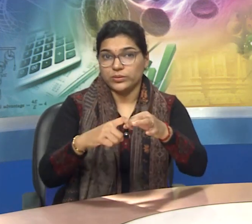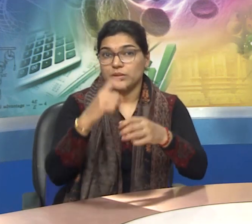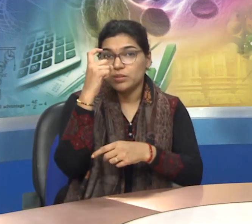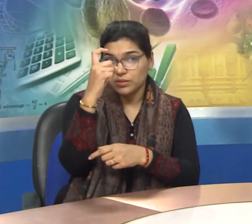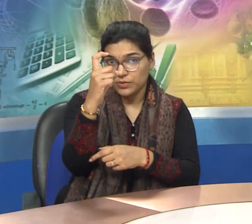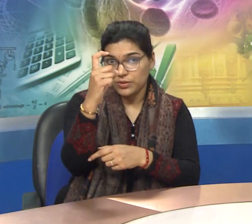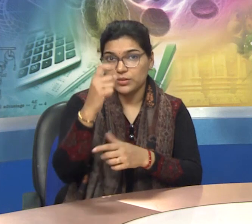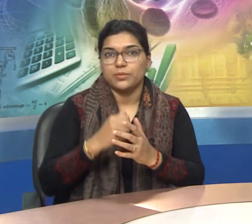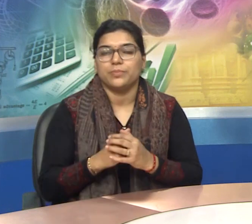Question 7.